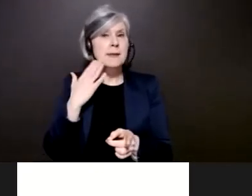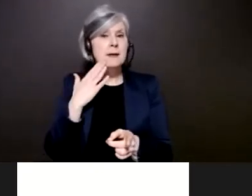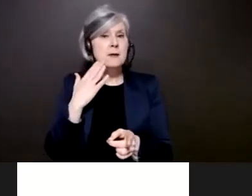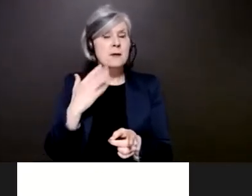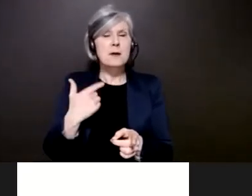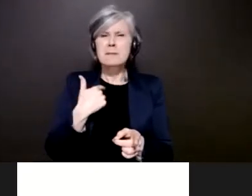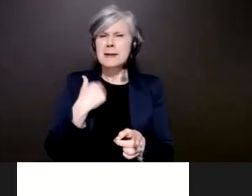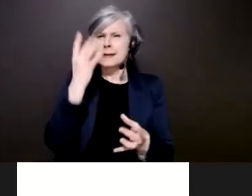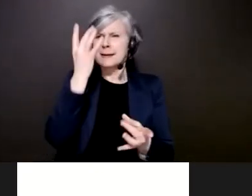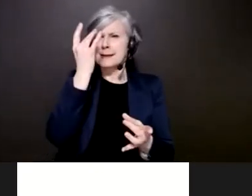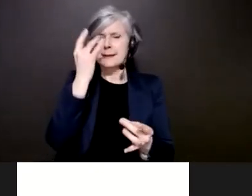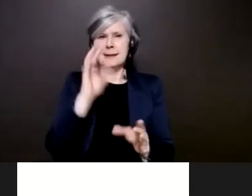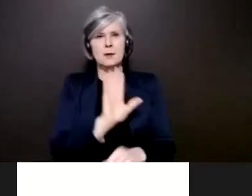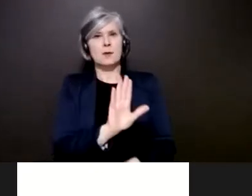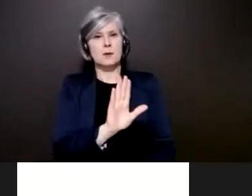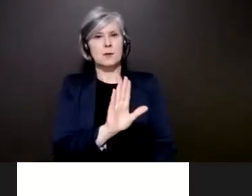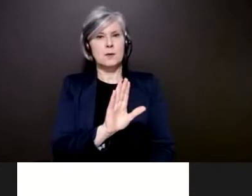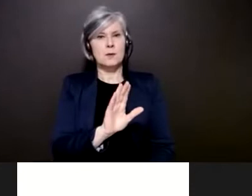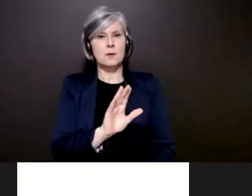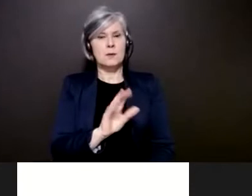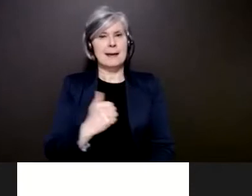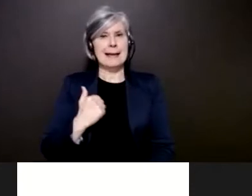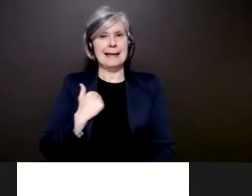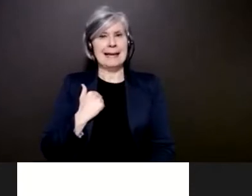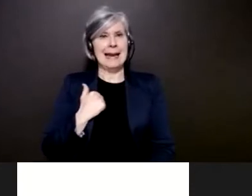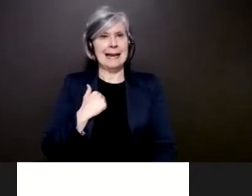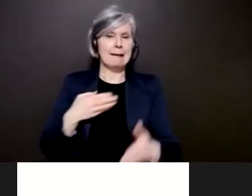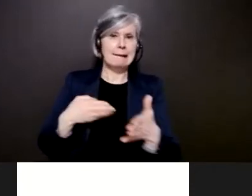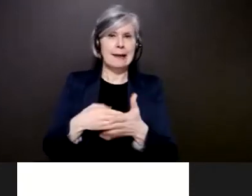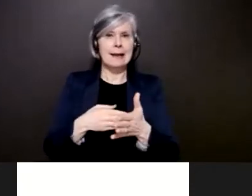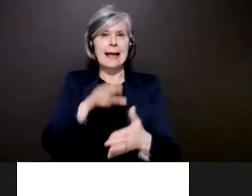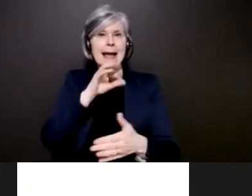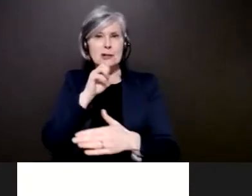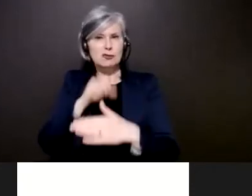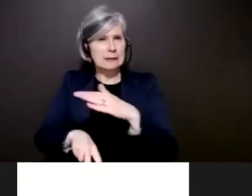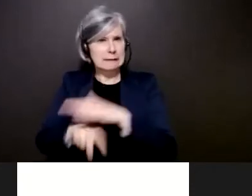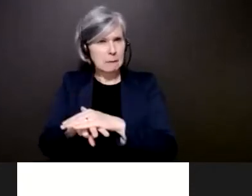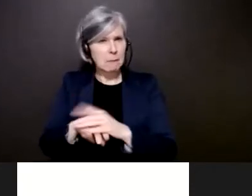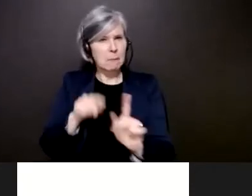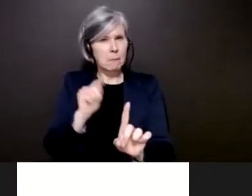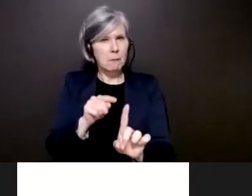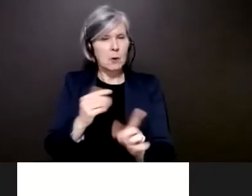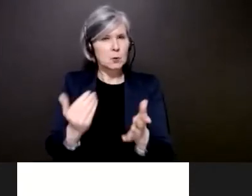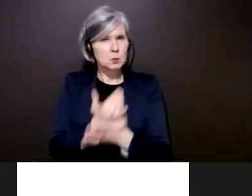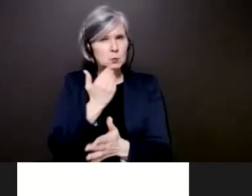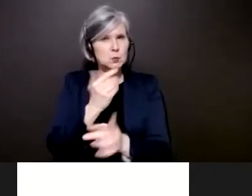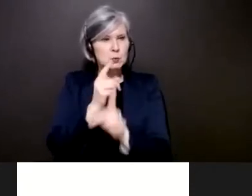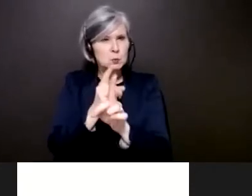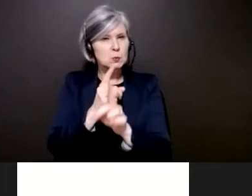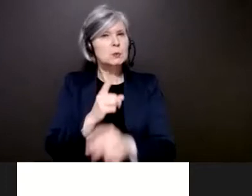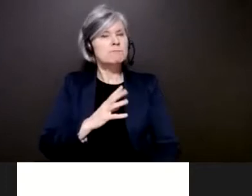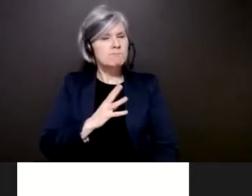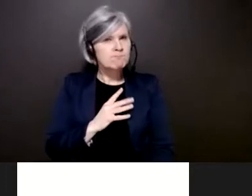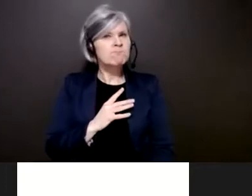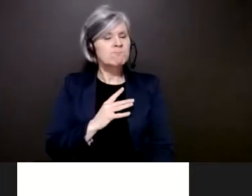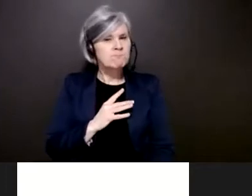new initiative around the Canadians Against Ageism is such a great timely project. I think in some of the initiatives that are